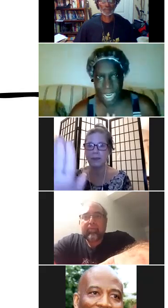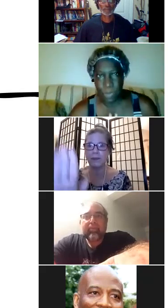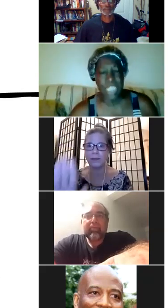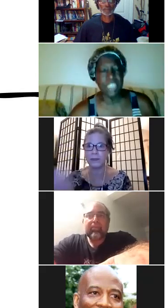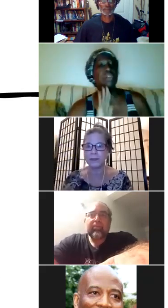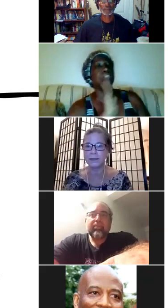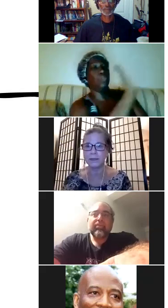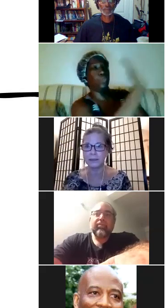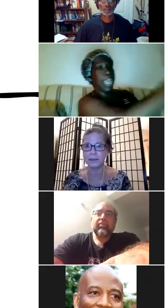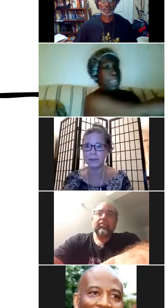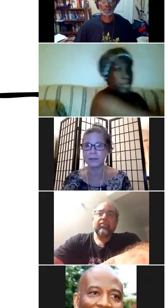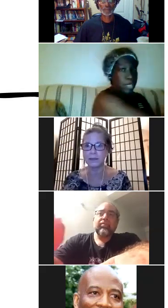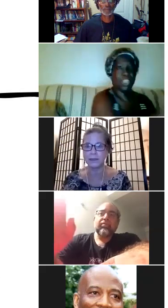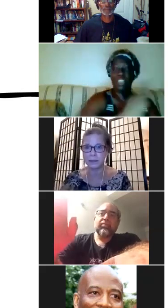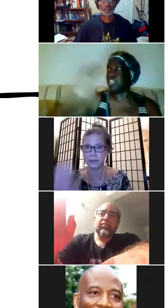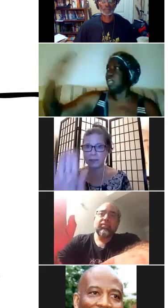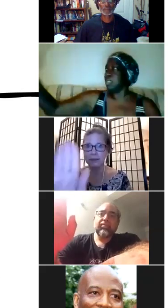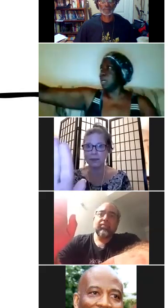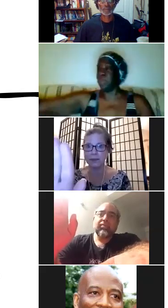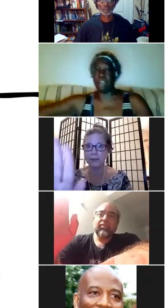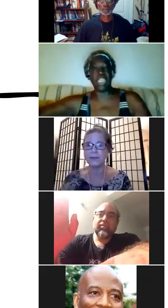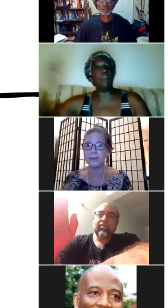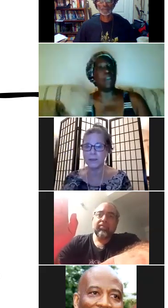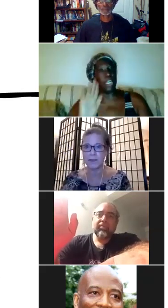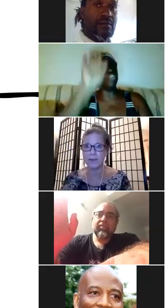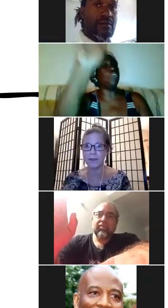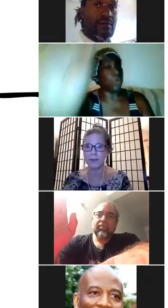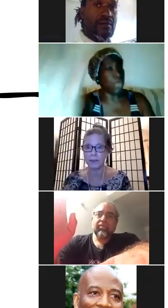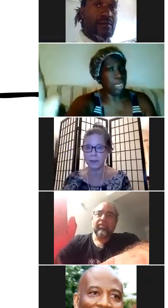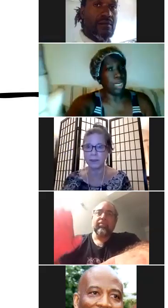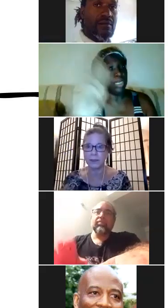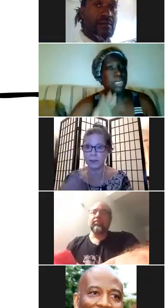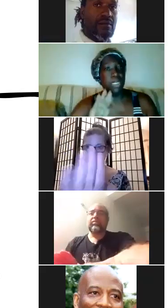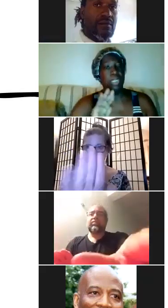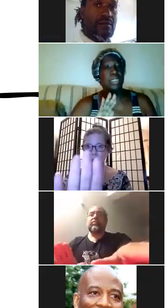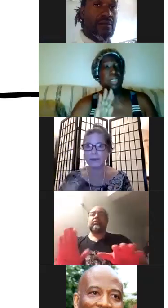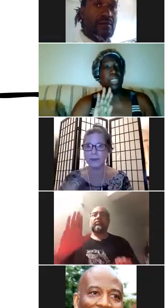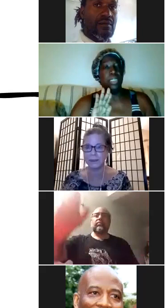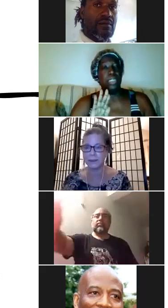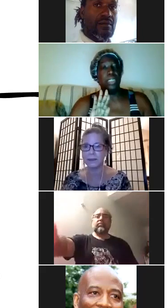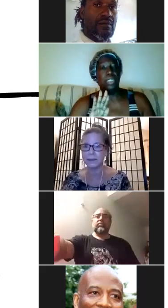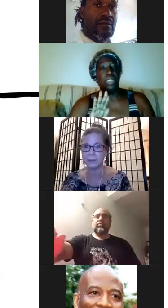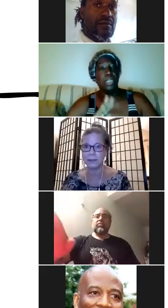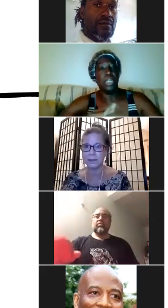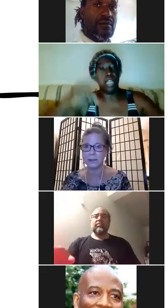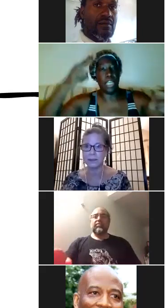also directional. So whoever you're talking about, wherever they are, your